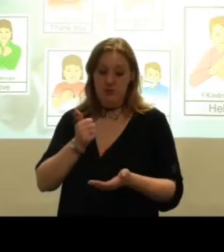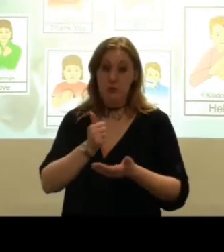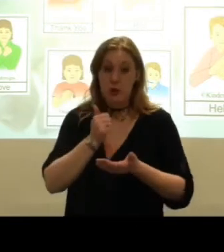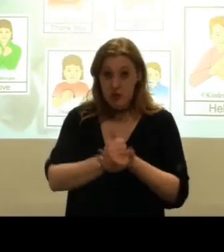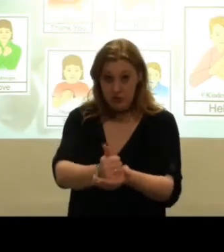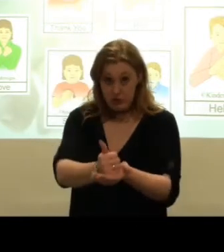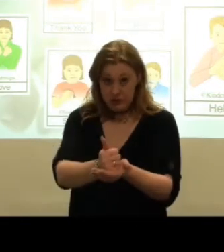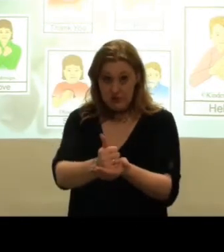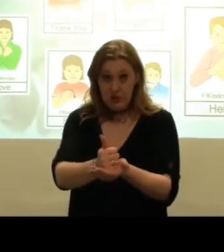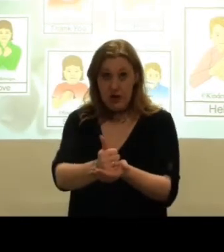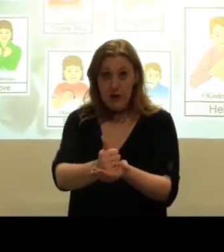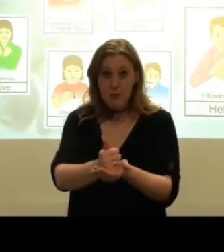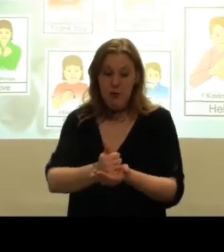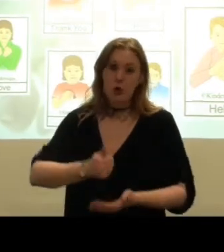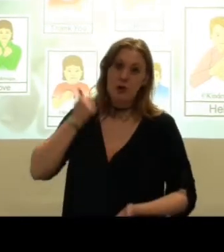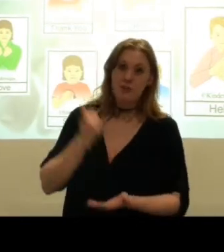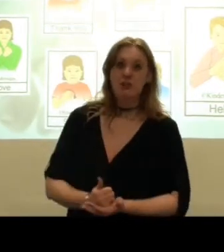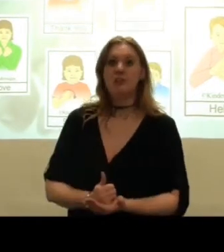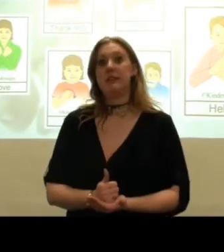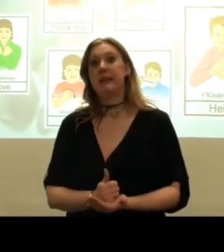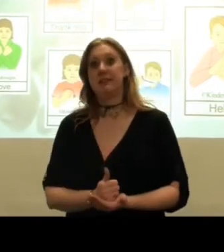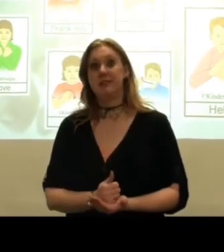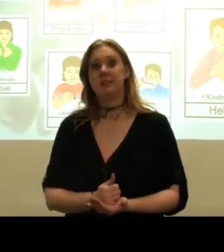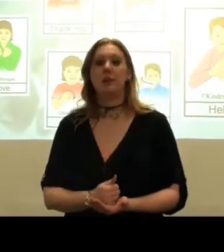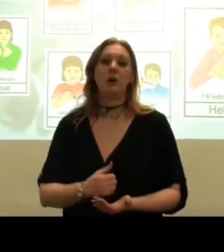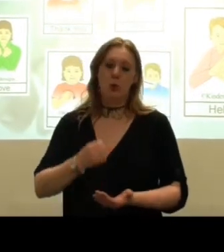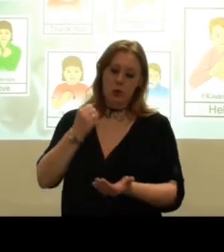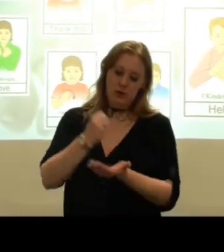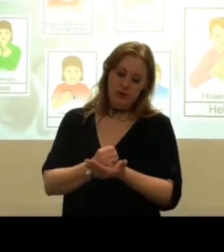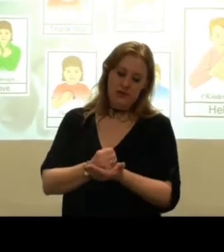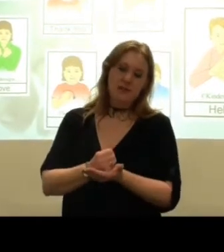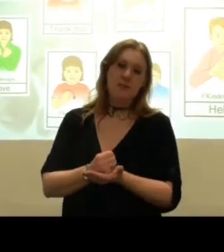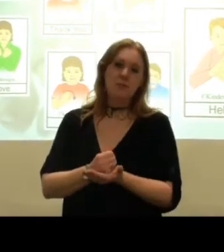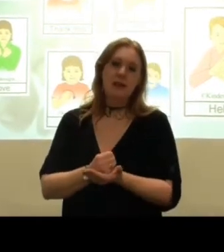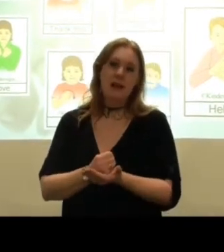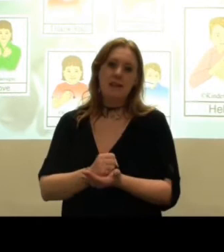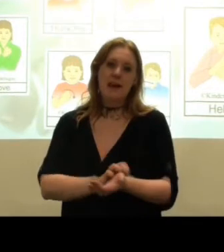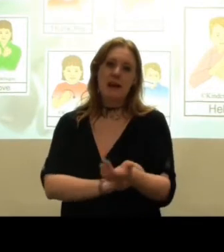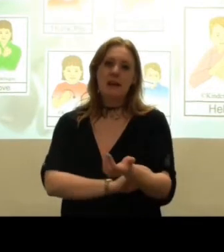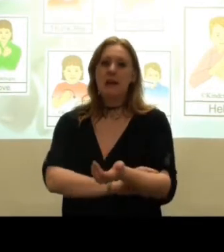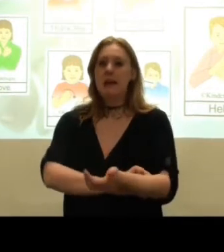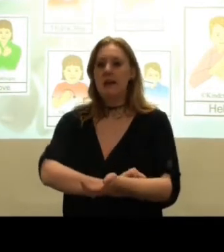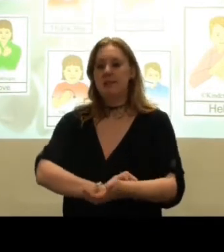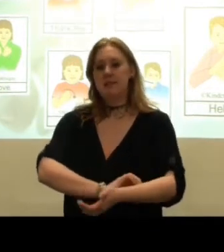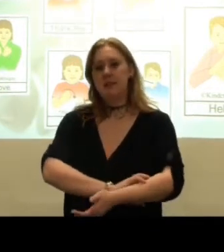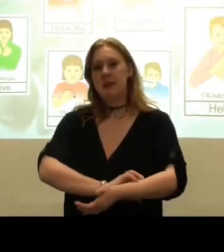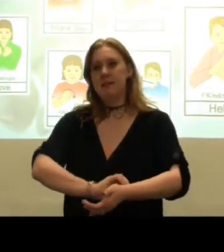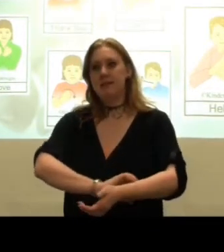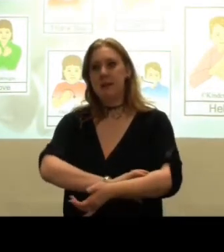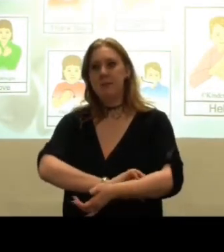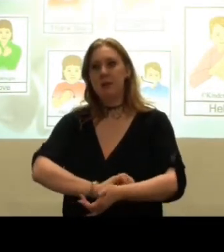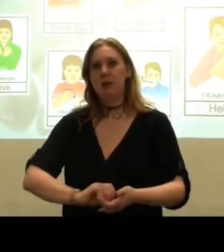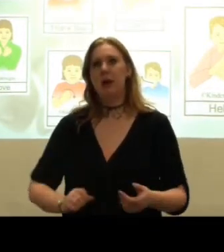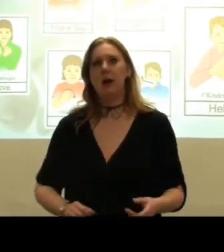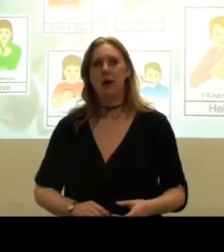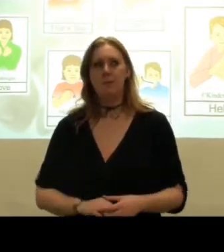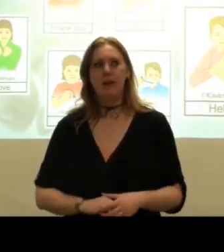to do this for help, or even just this, or this, something like that. It's simple,